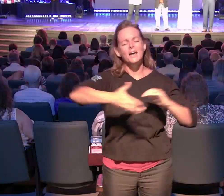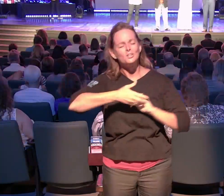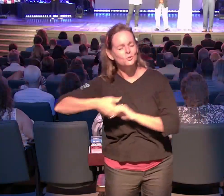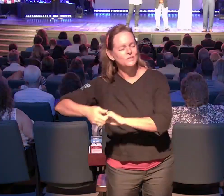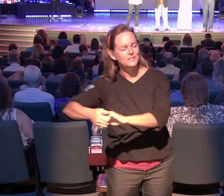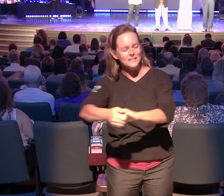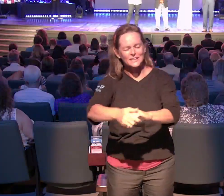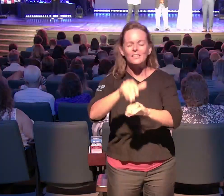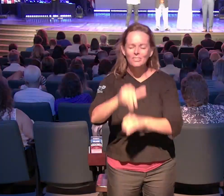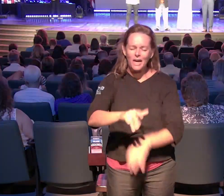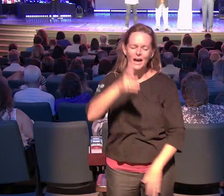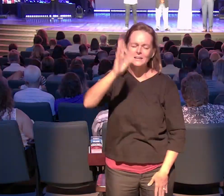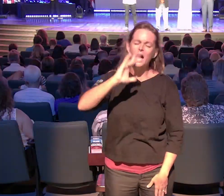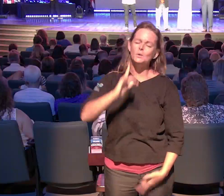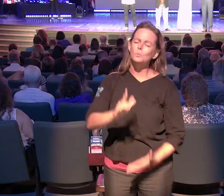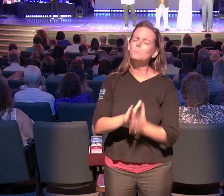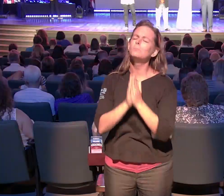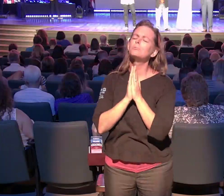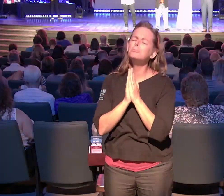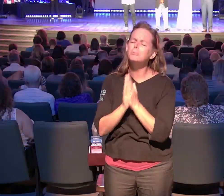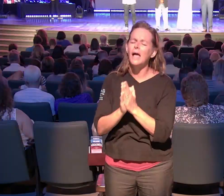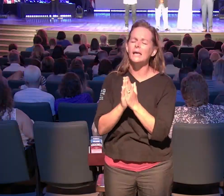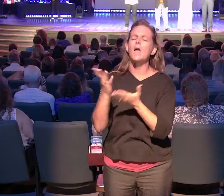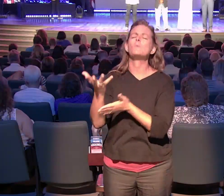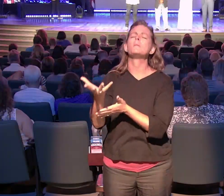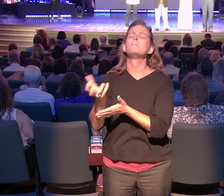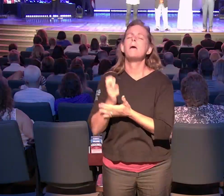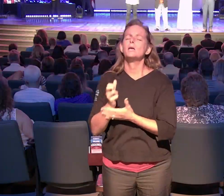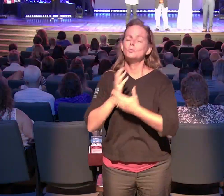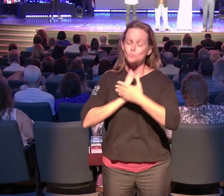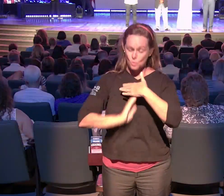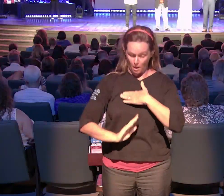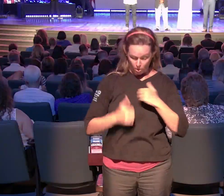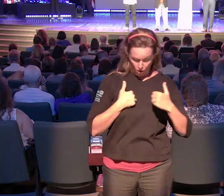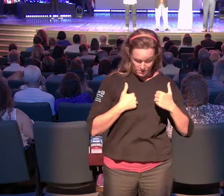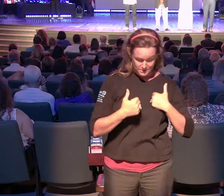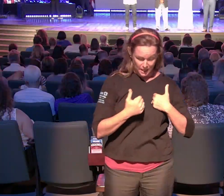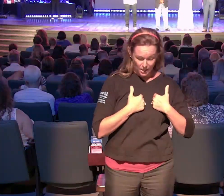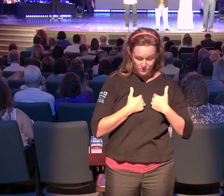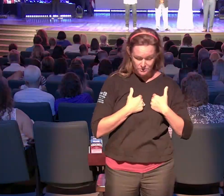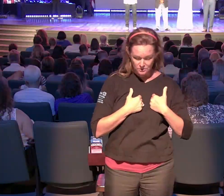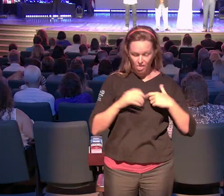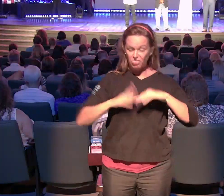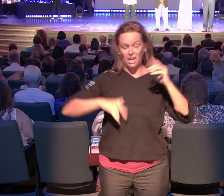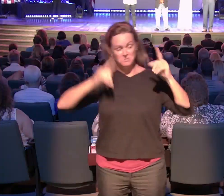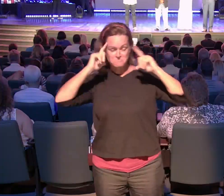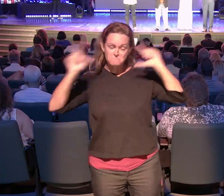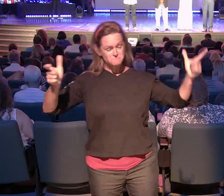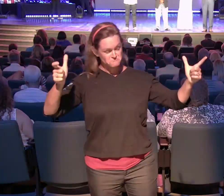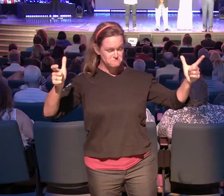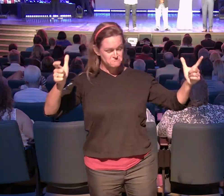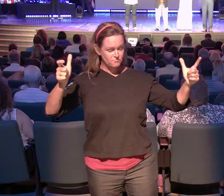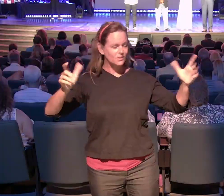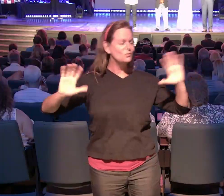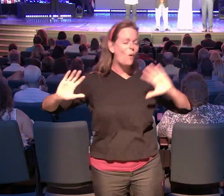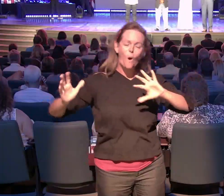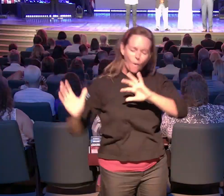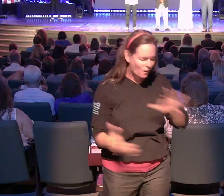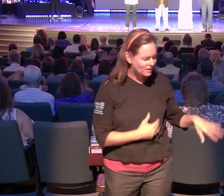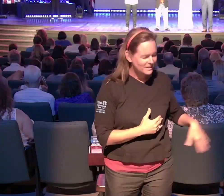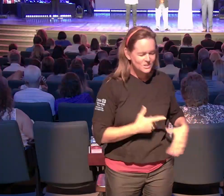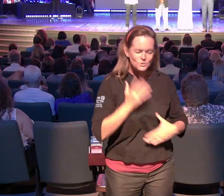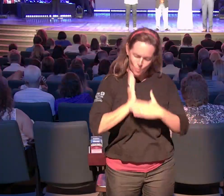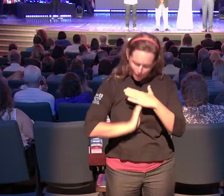and coming back to you, God. We just pray that you would help us to humble ourselves, God, before we pray. And we do pray for